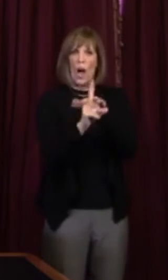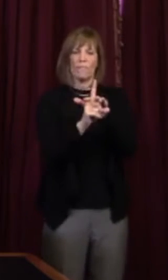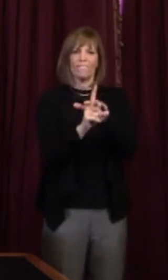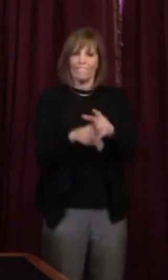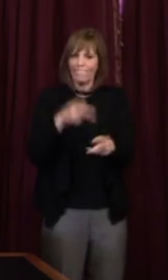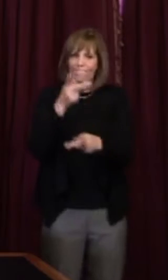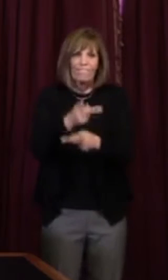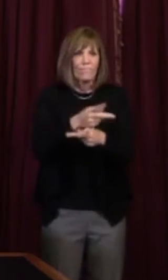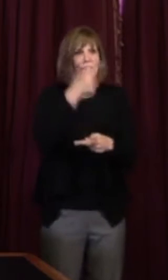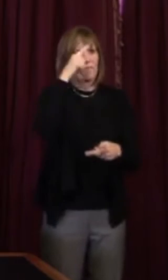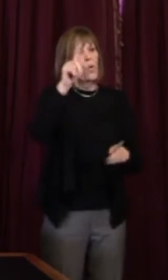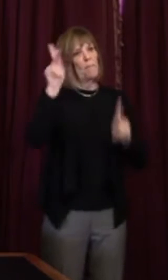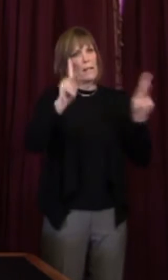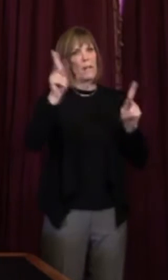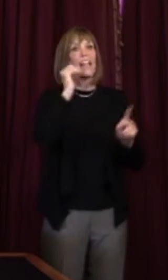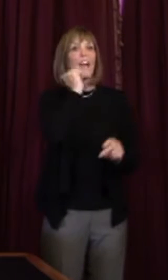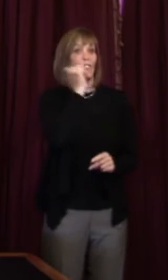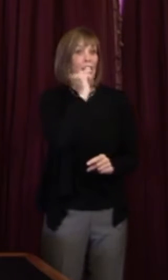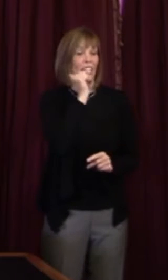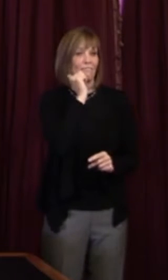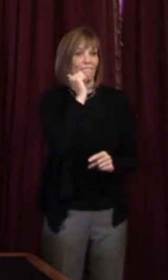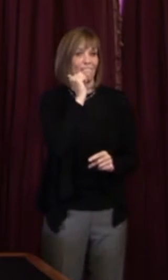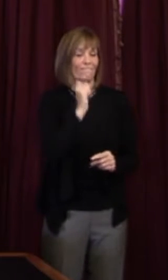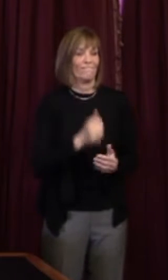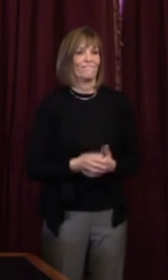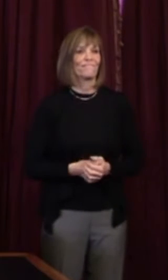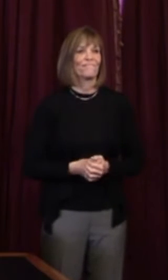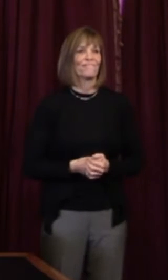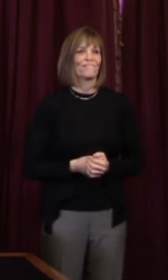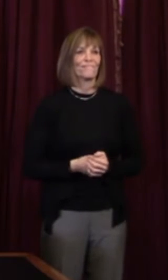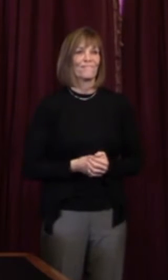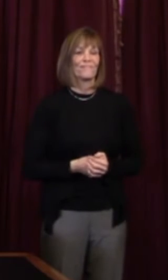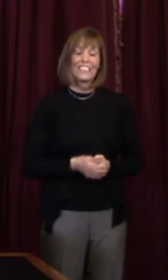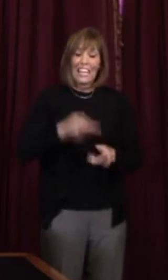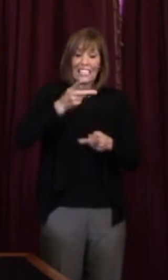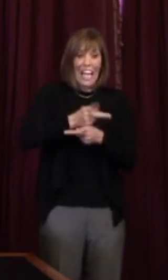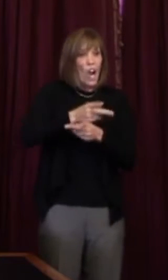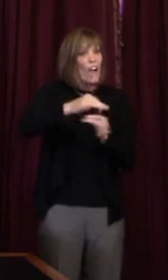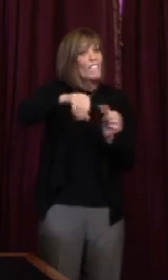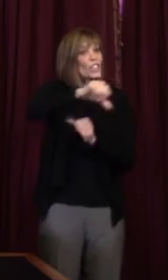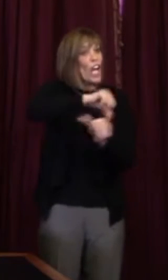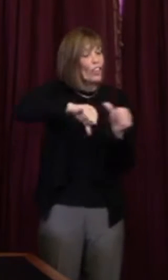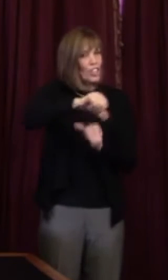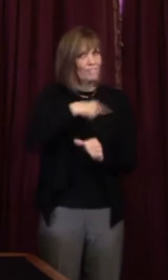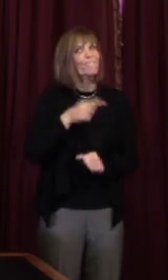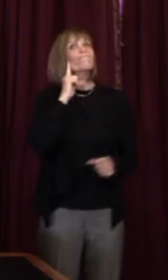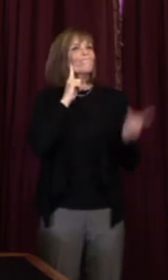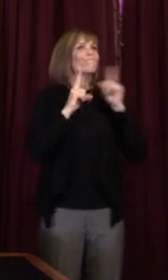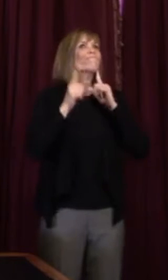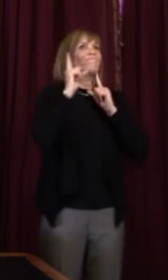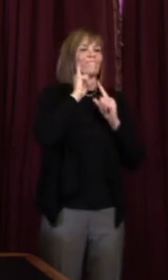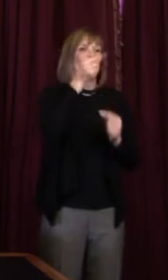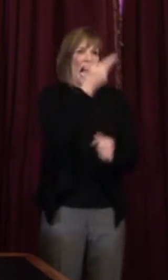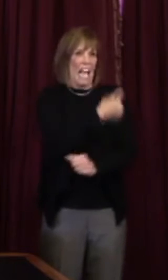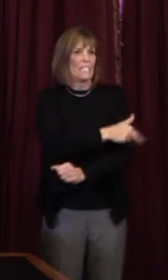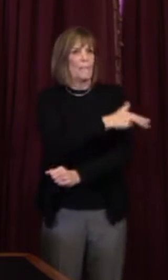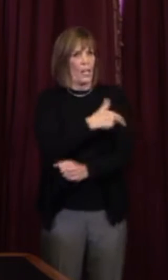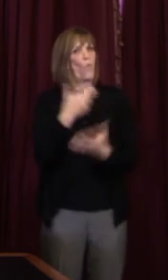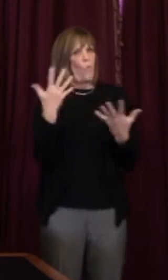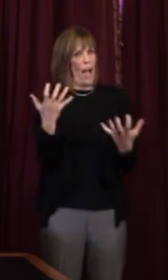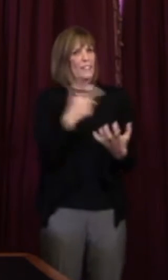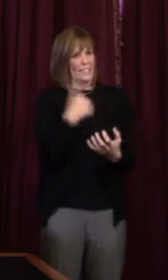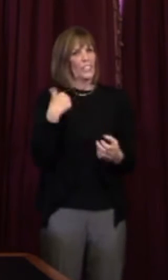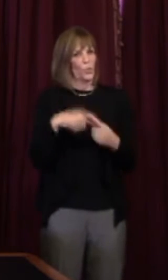to care for Iowans each and every day. Caring for each other is another request that I've heard from the hospital leaders that I spoke